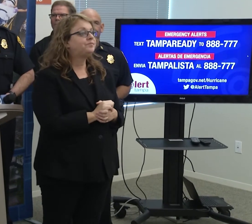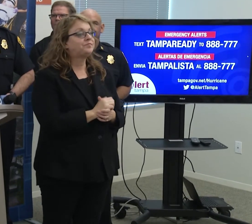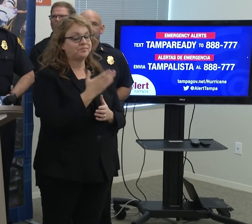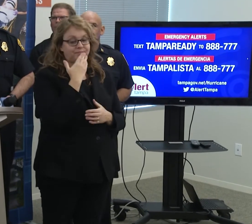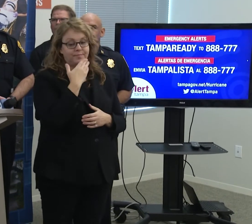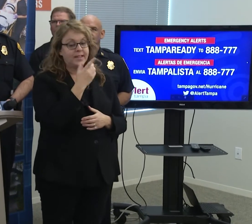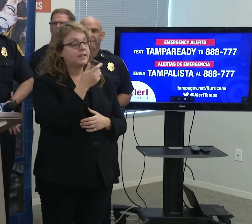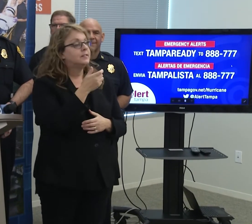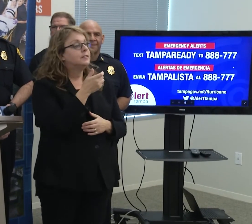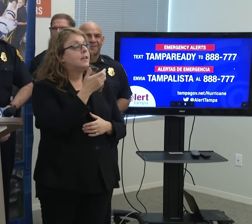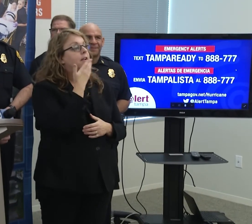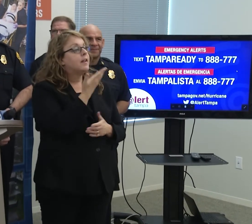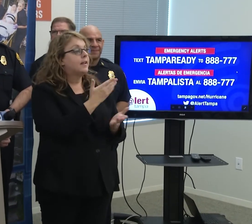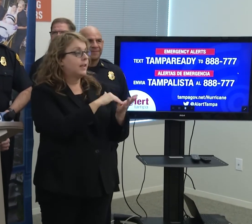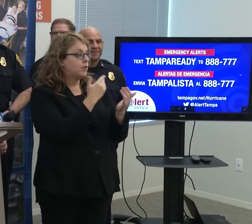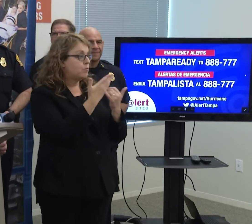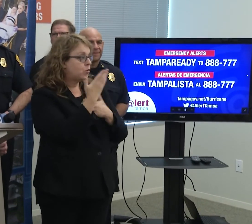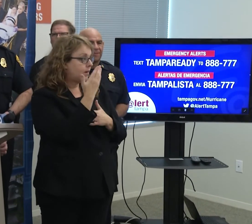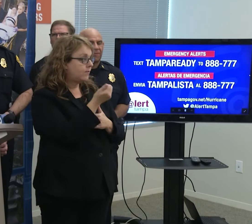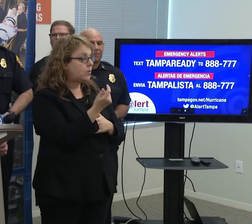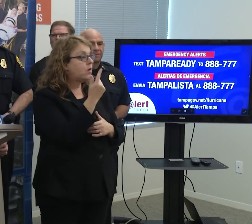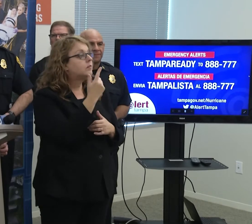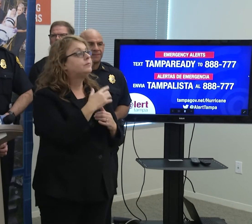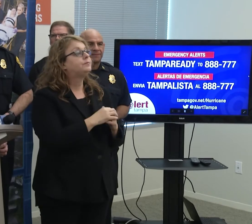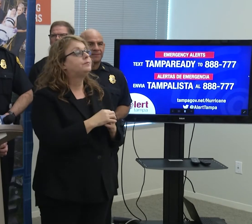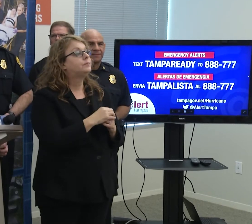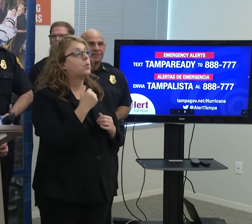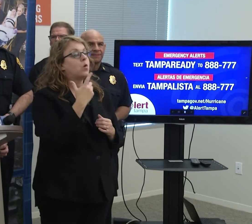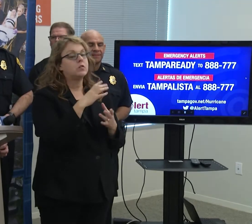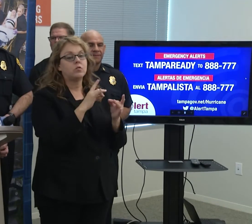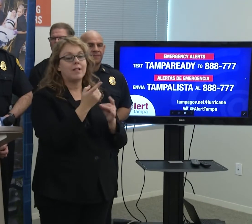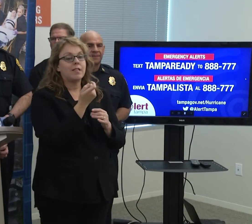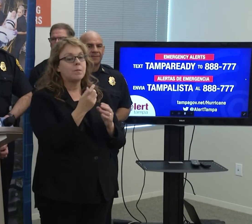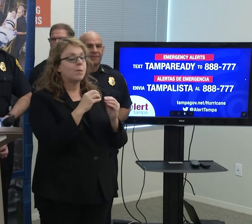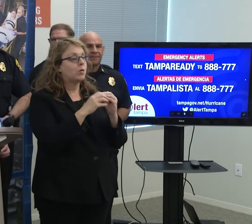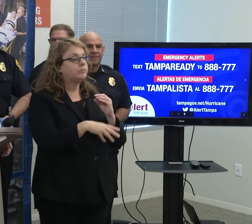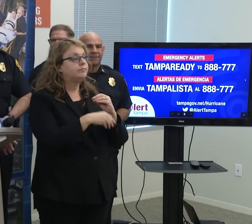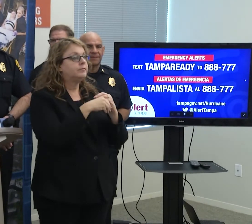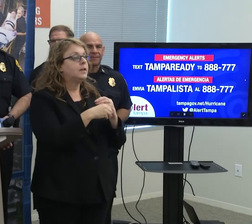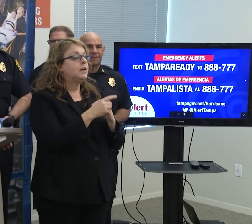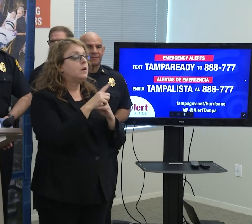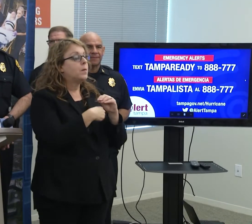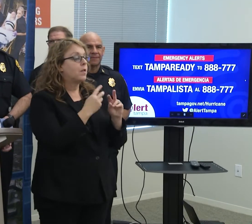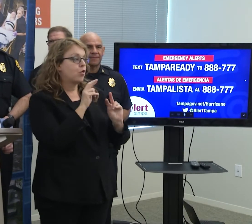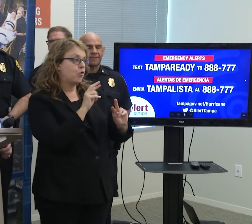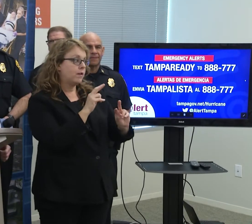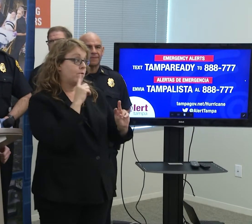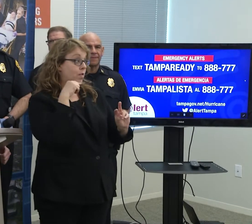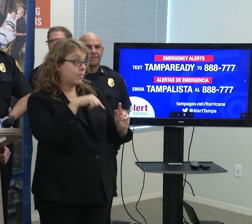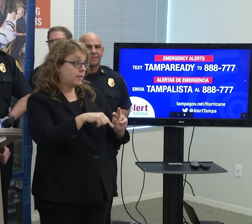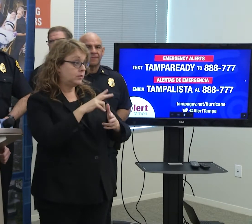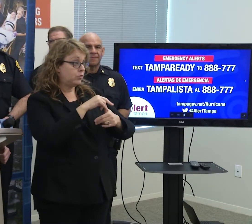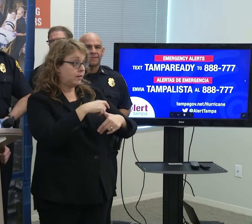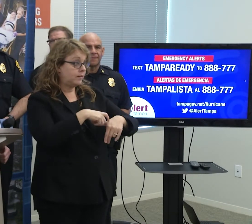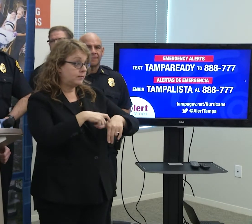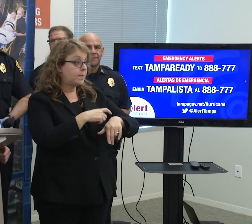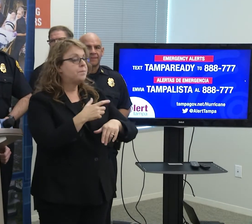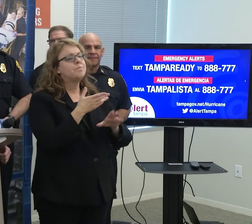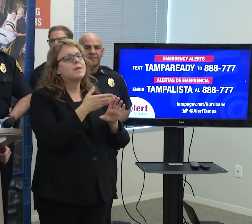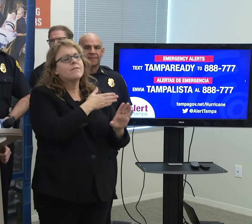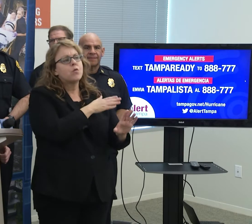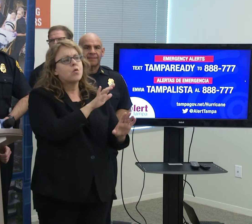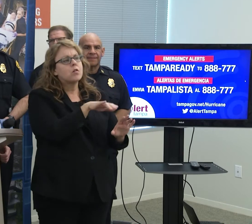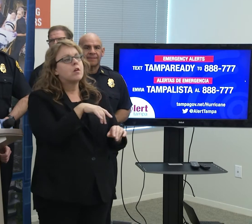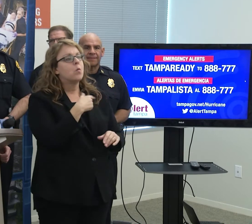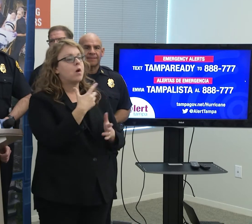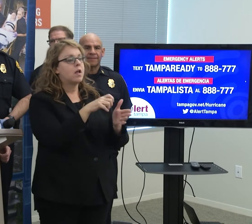All right, thanks, Chief. And again, good morning, everyone. I just wanted to talk a little bit more about what we're looking at for this hurricane season. And before I do, I